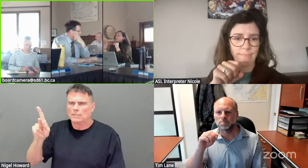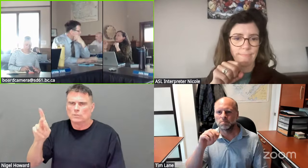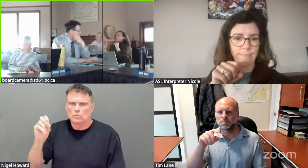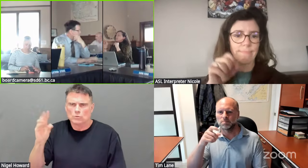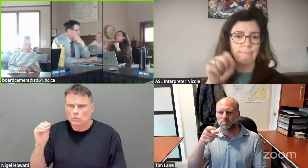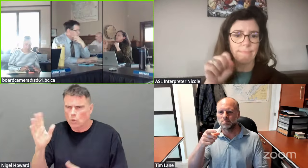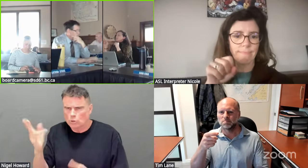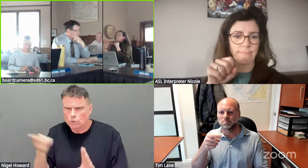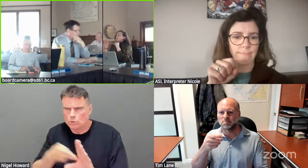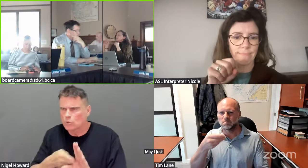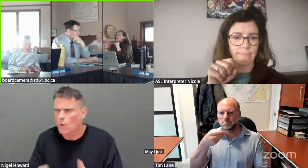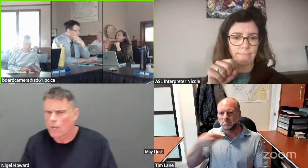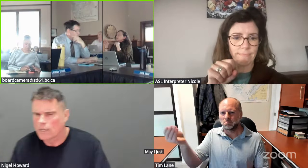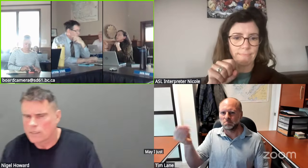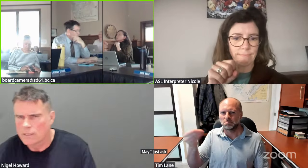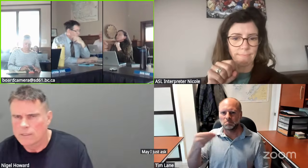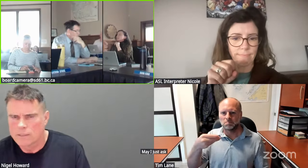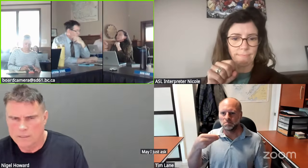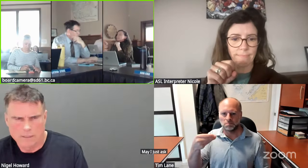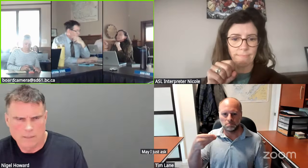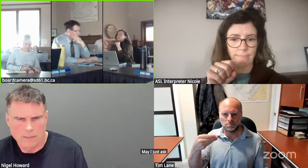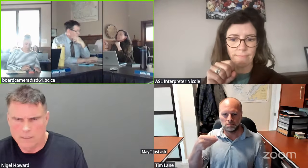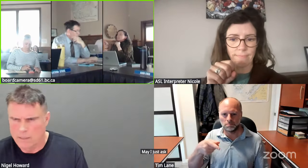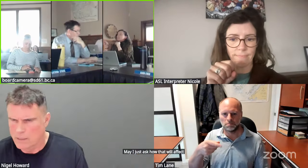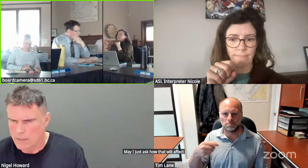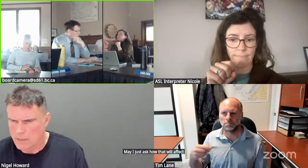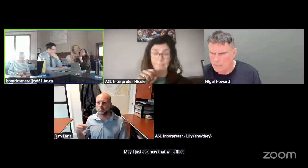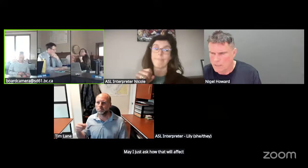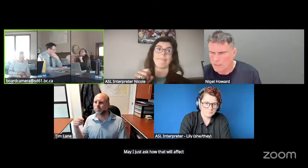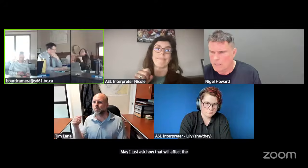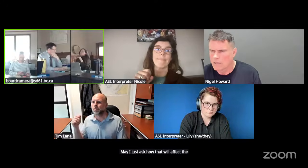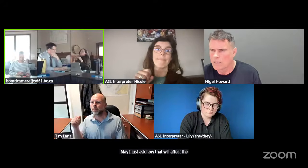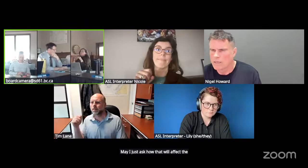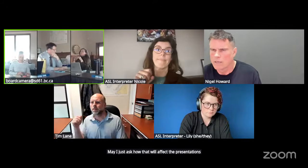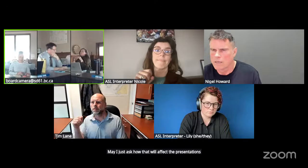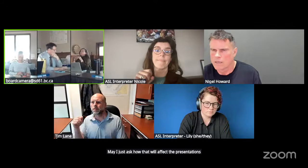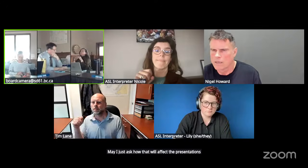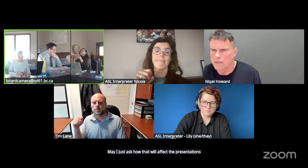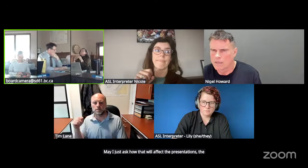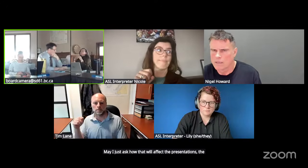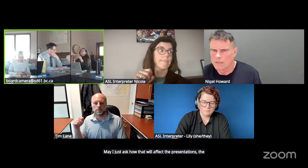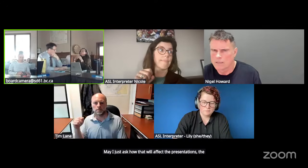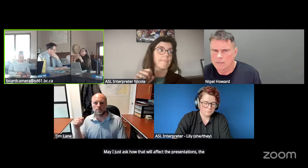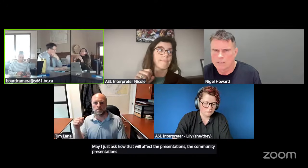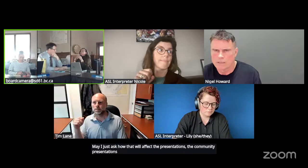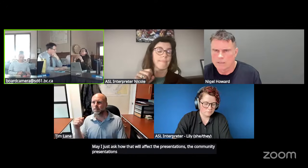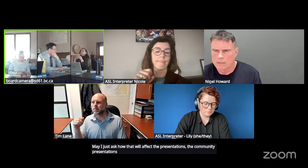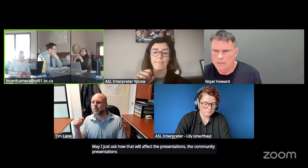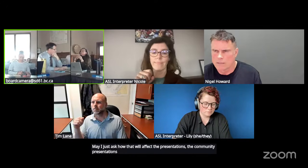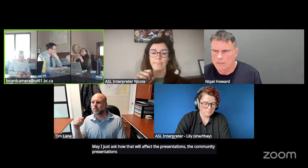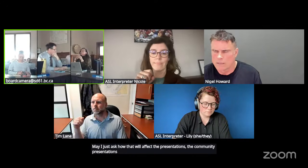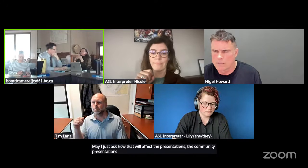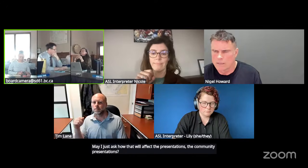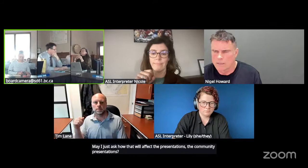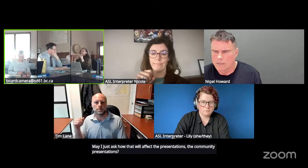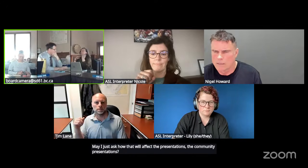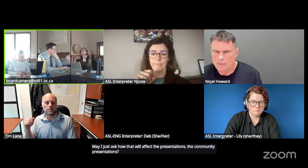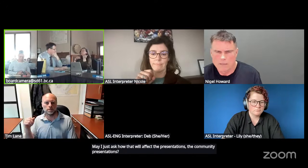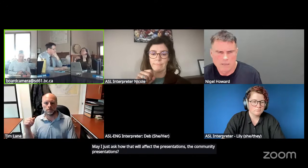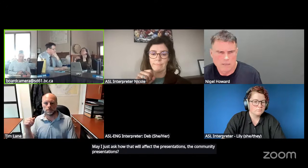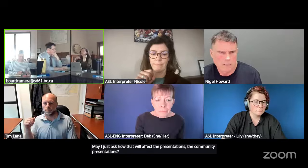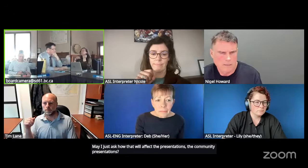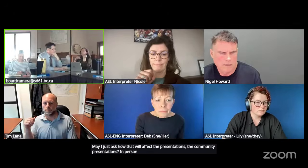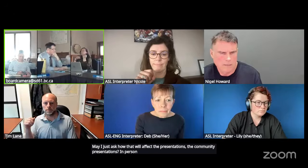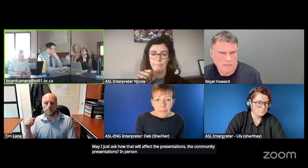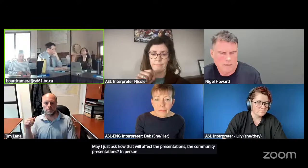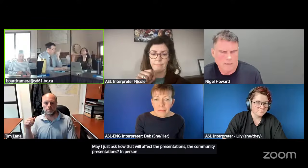May I just ask, how that will affect the presentations, the community presentations? Presentations in person or